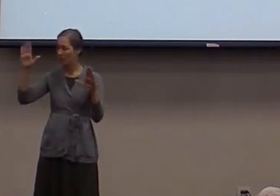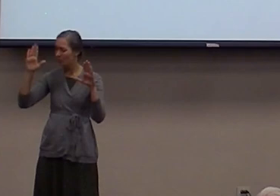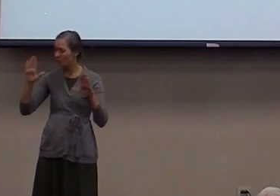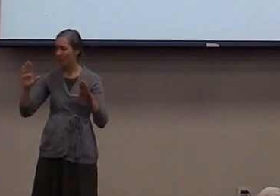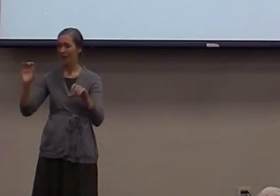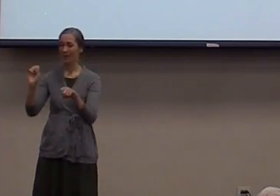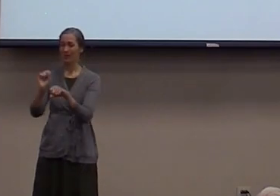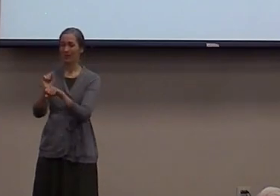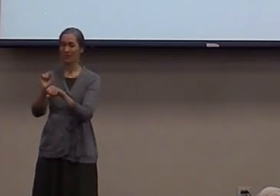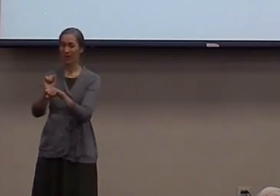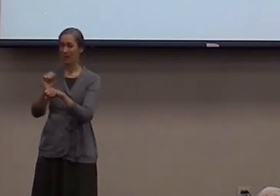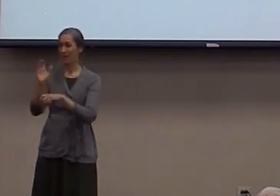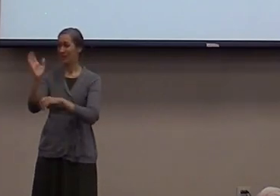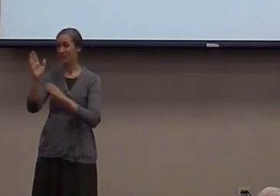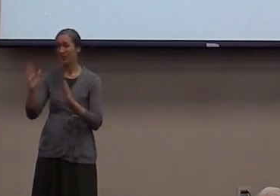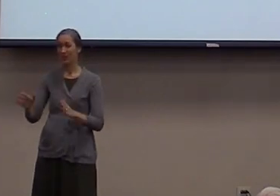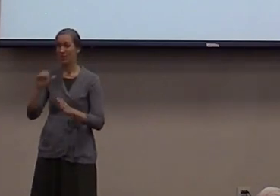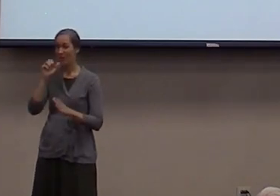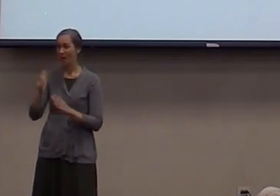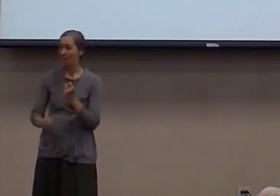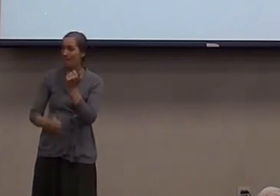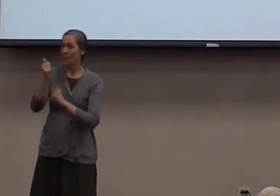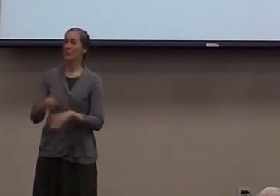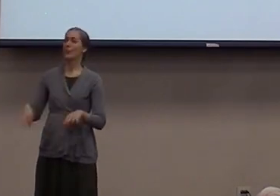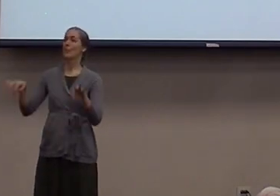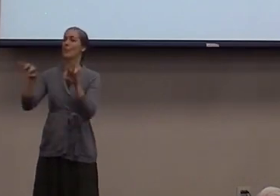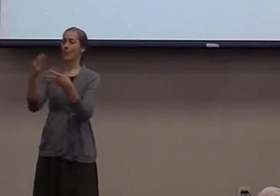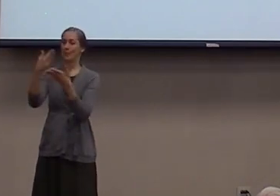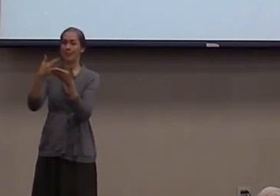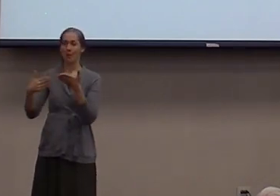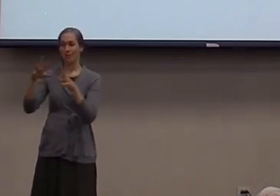The speakers, though, are not the most important part of the workshop.